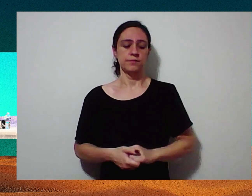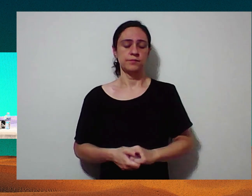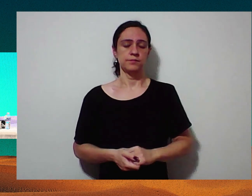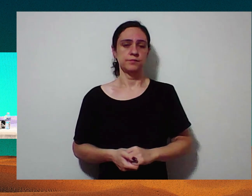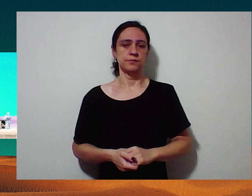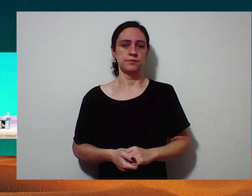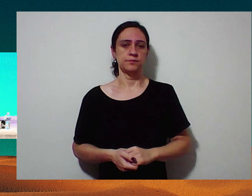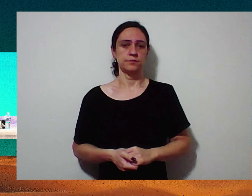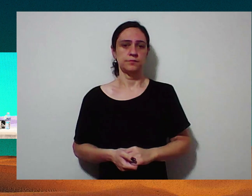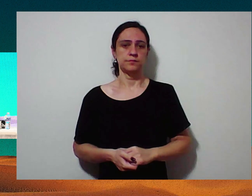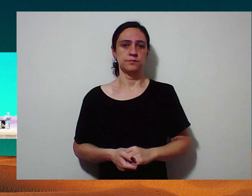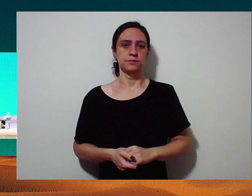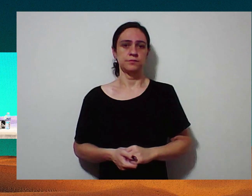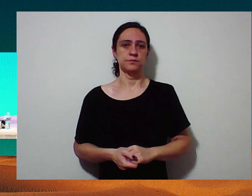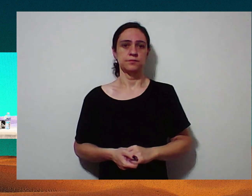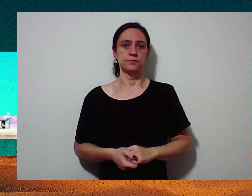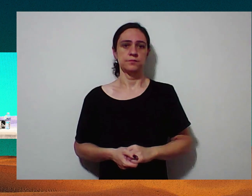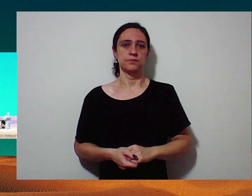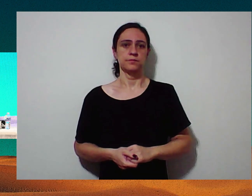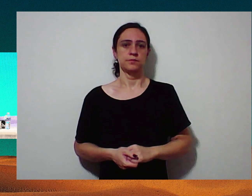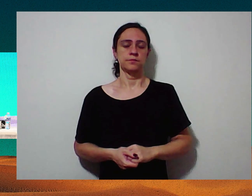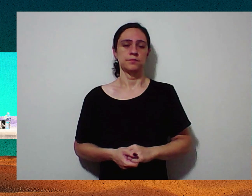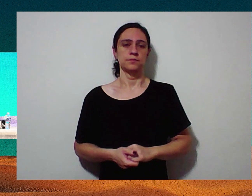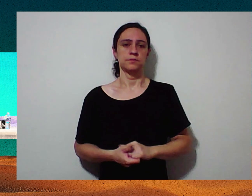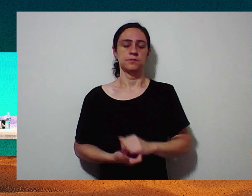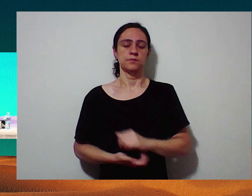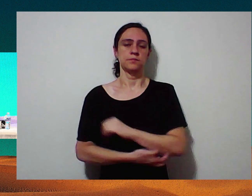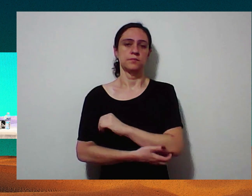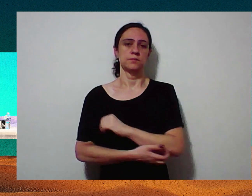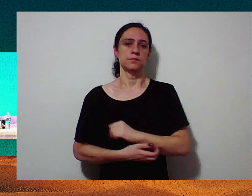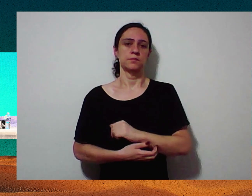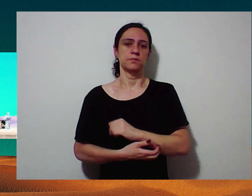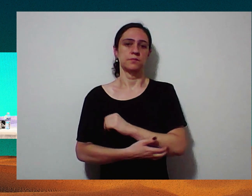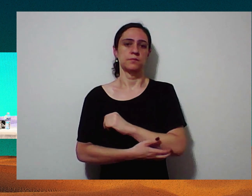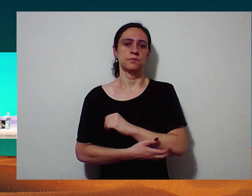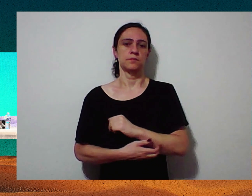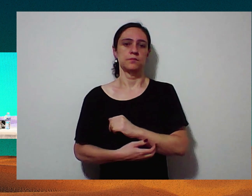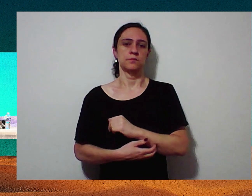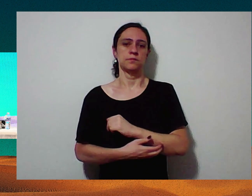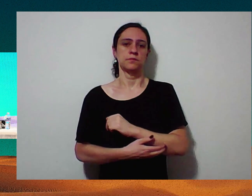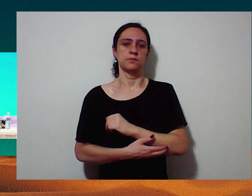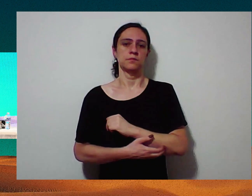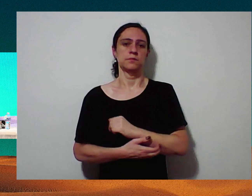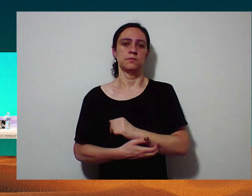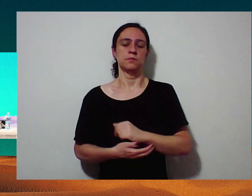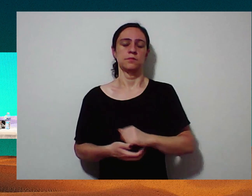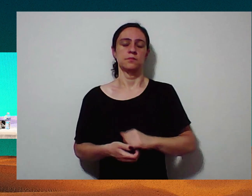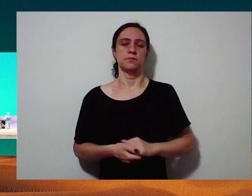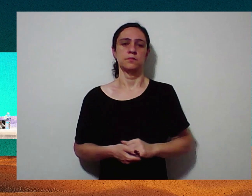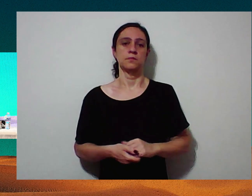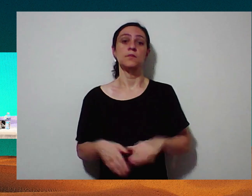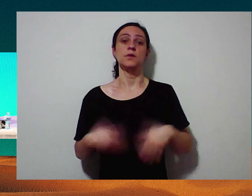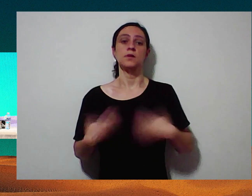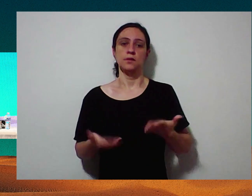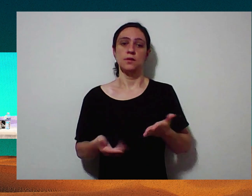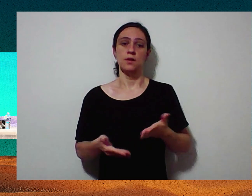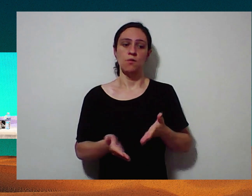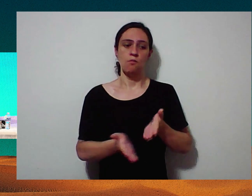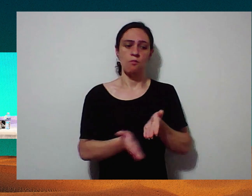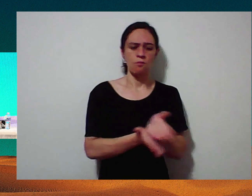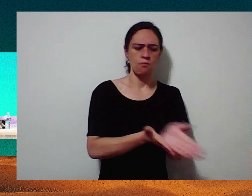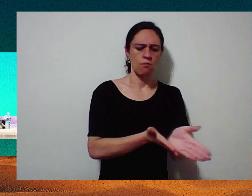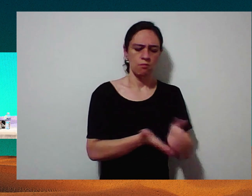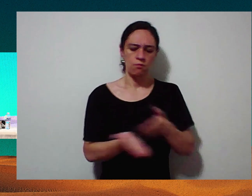the resurrection of condemnation. Por isso, irmãos, o caminho que você tomar, você